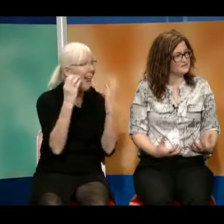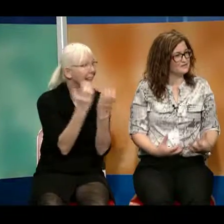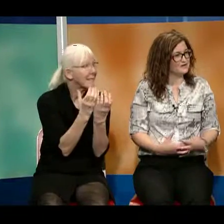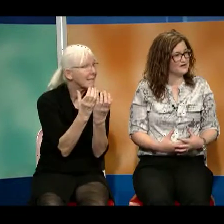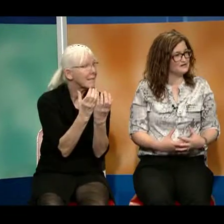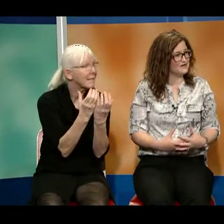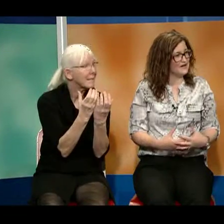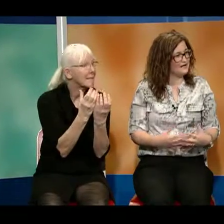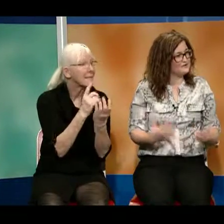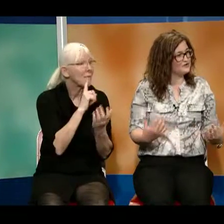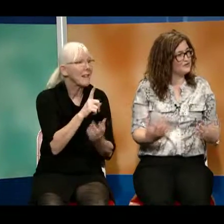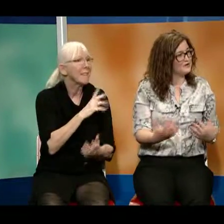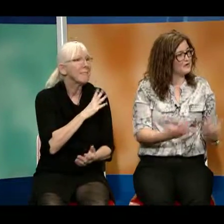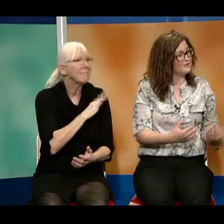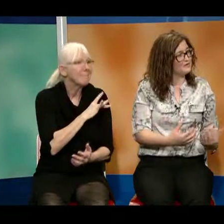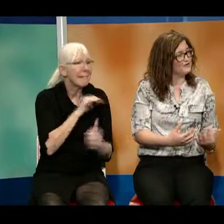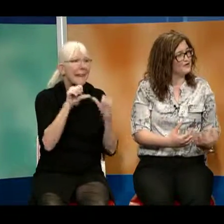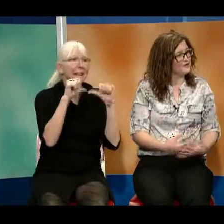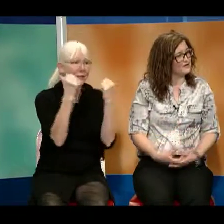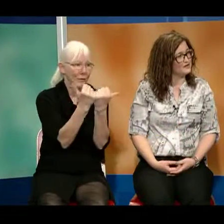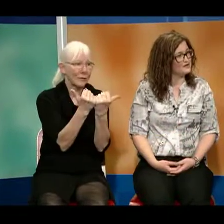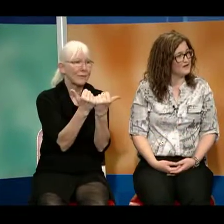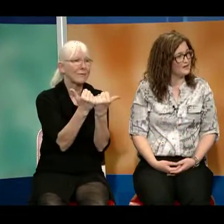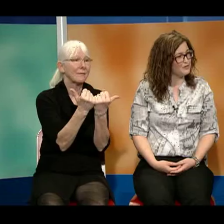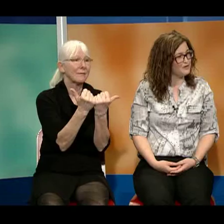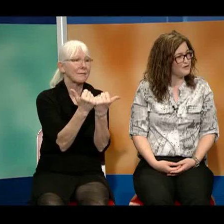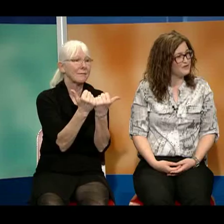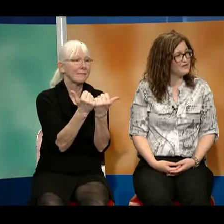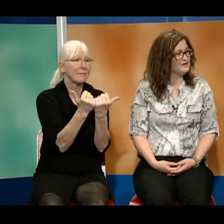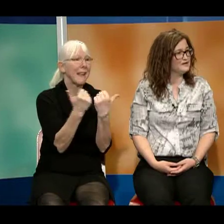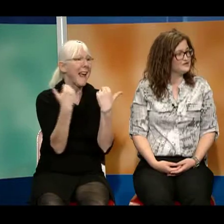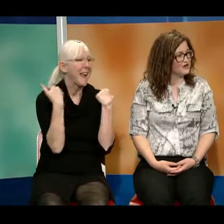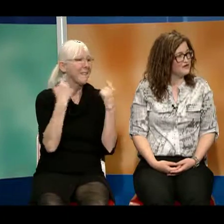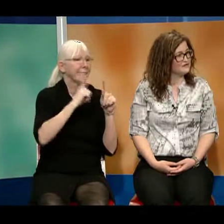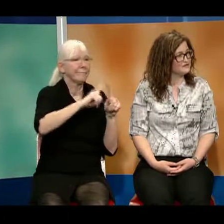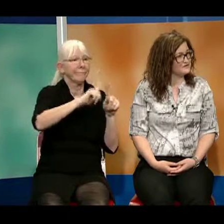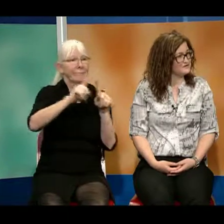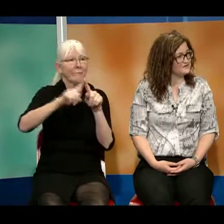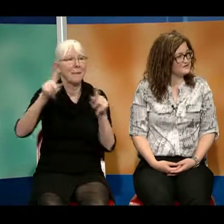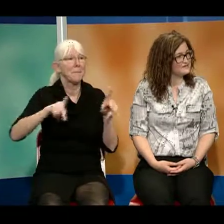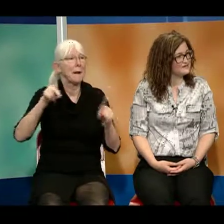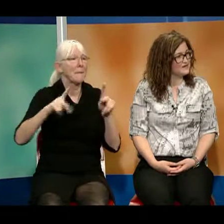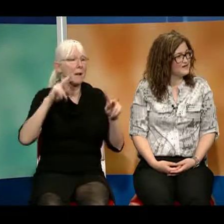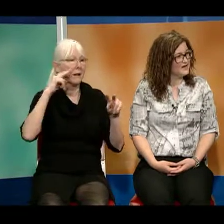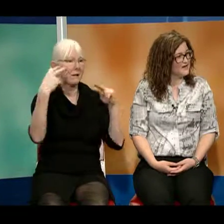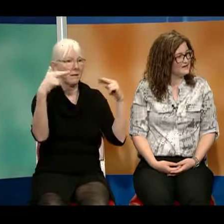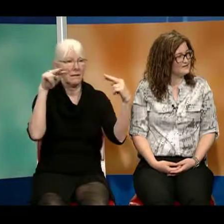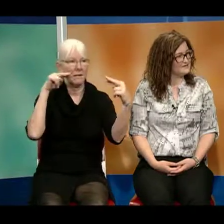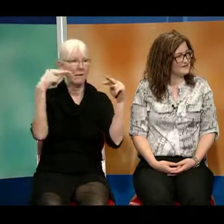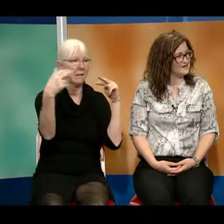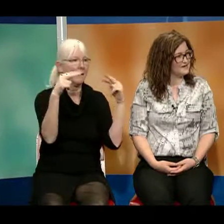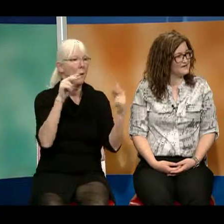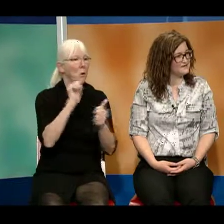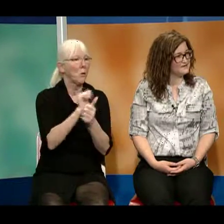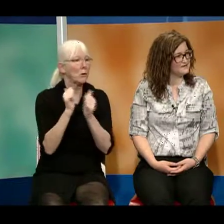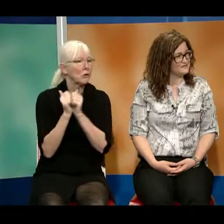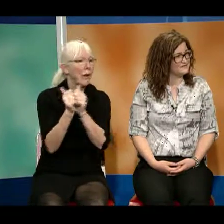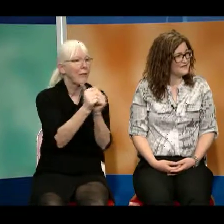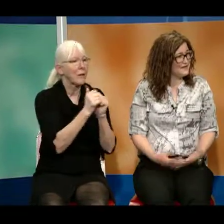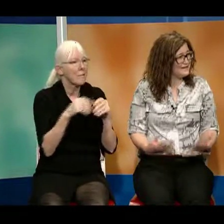because we have so many people that we can collaborate with to offer services. And so, yeah,